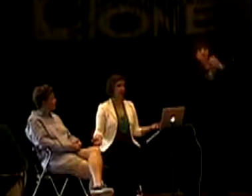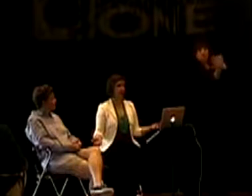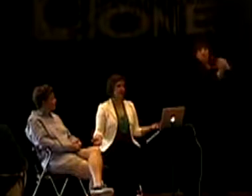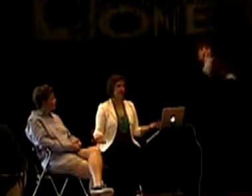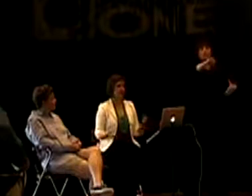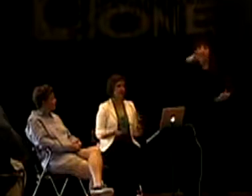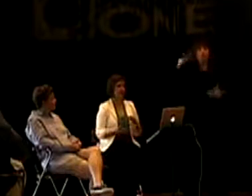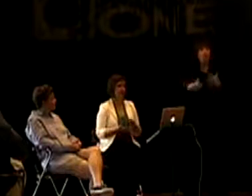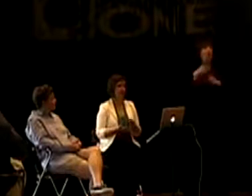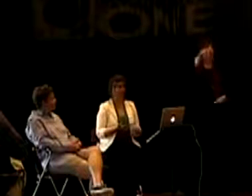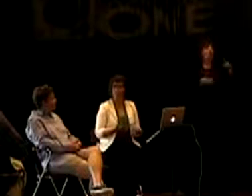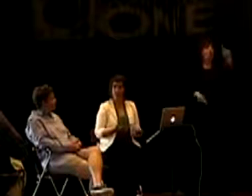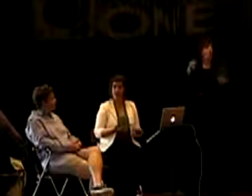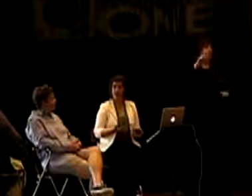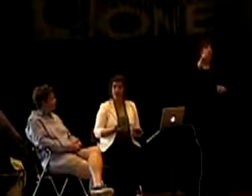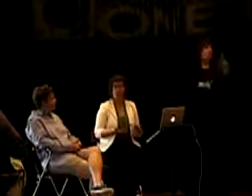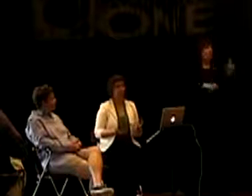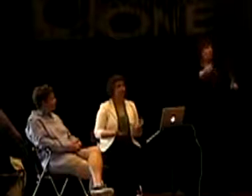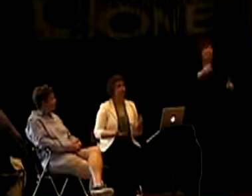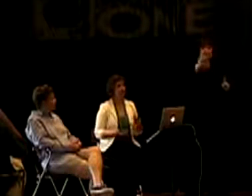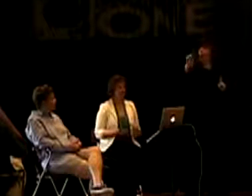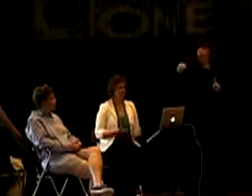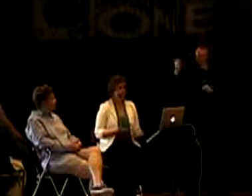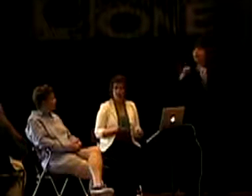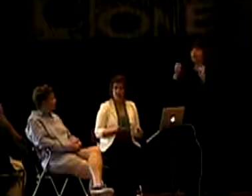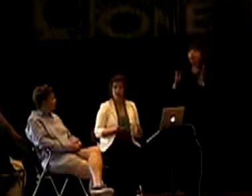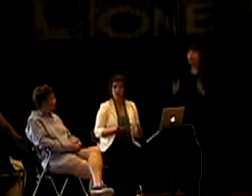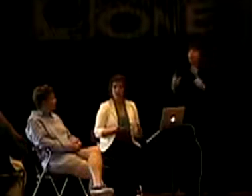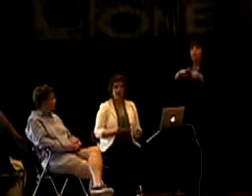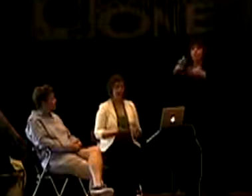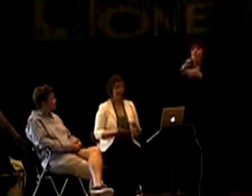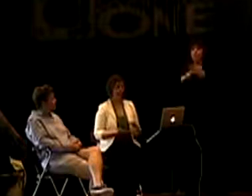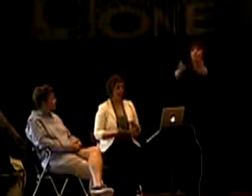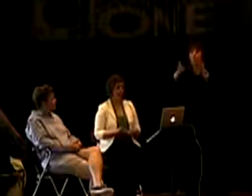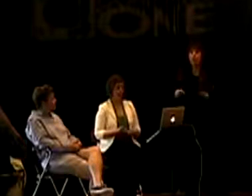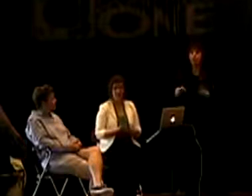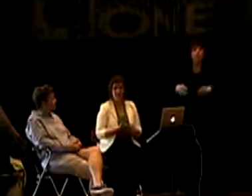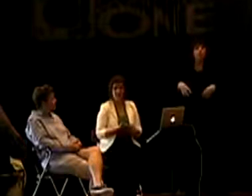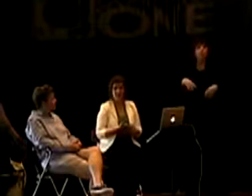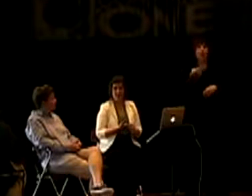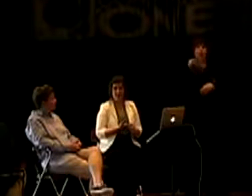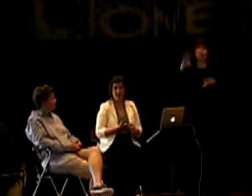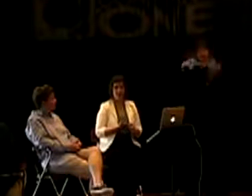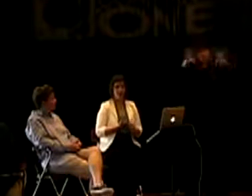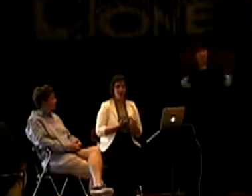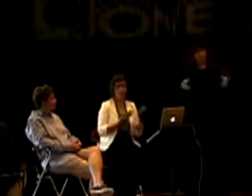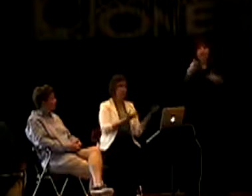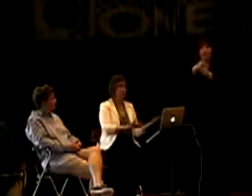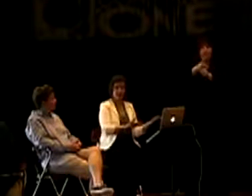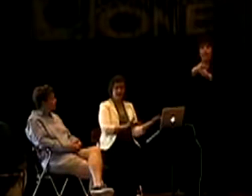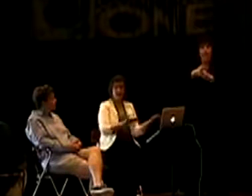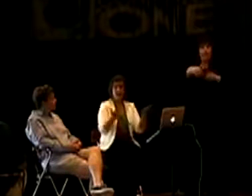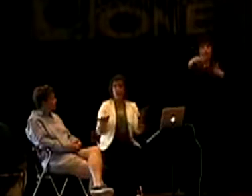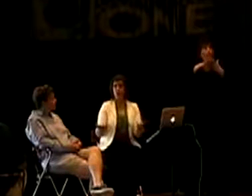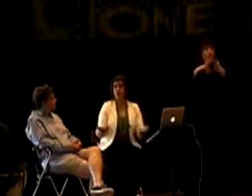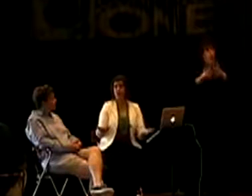Whether that's the actors, the designers, the company, the